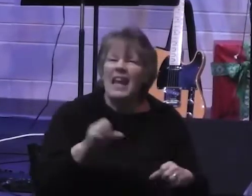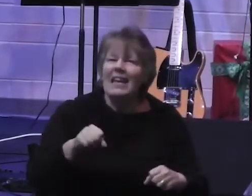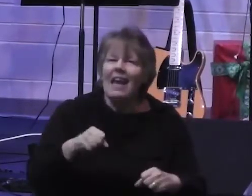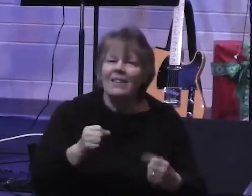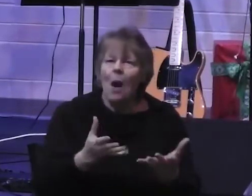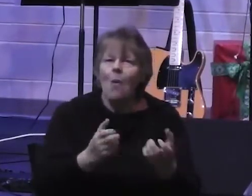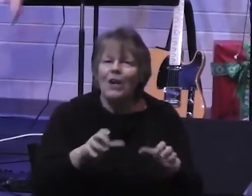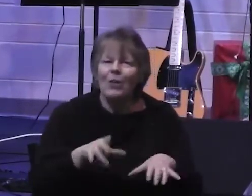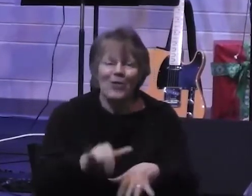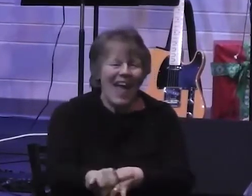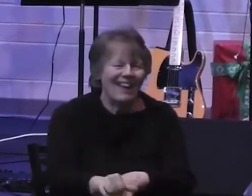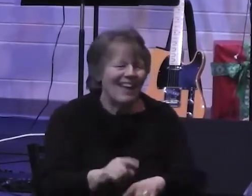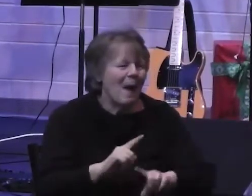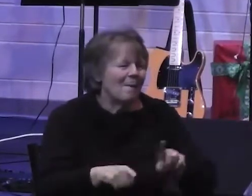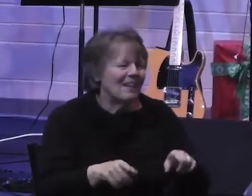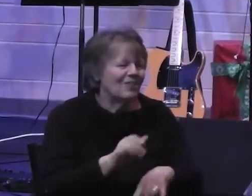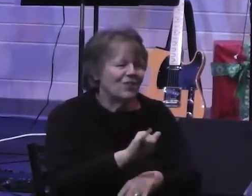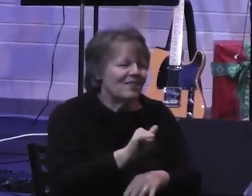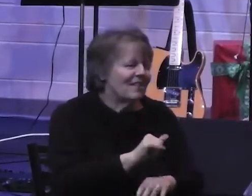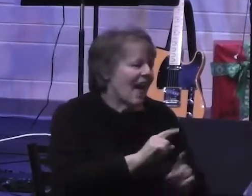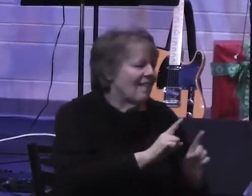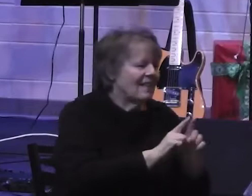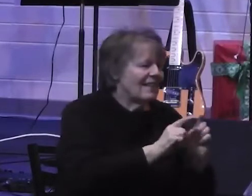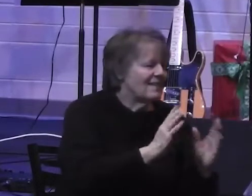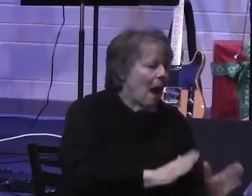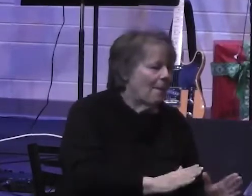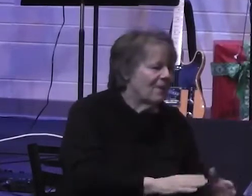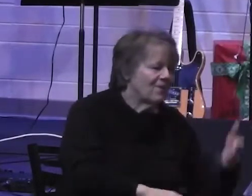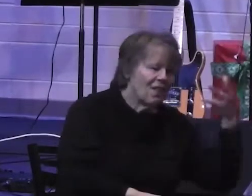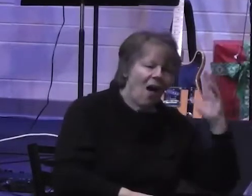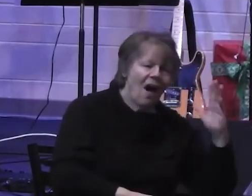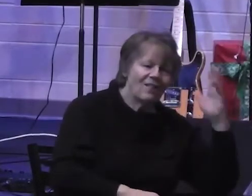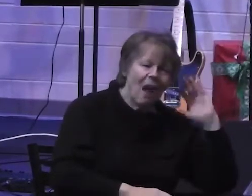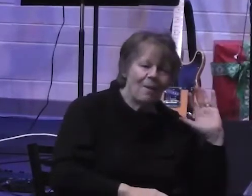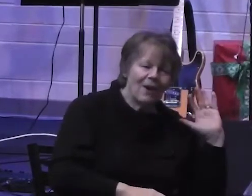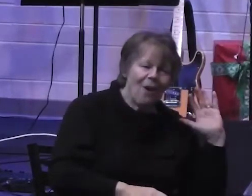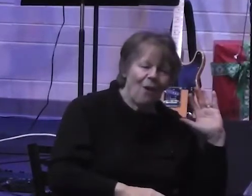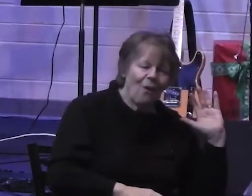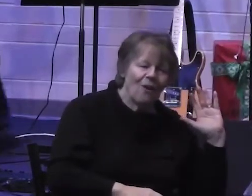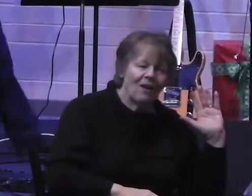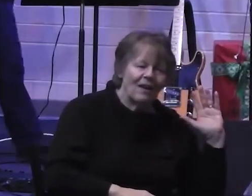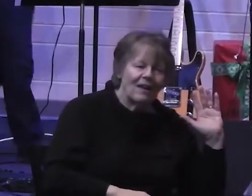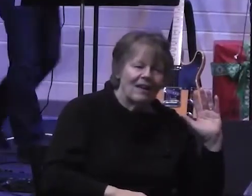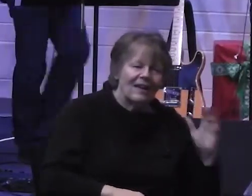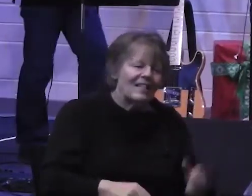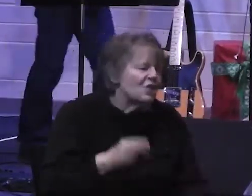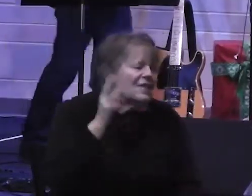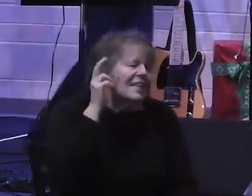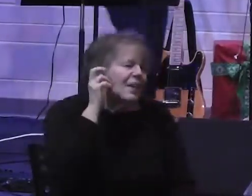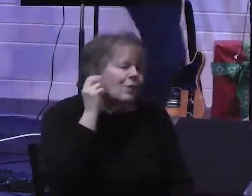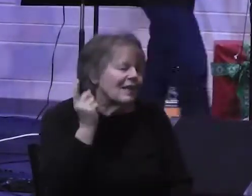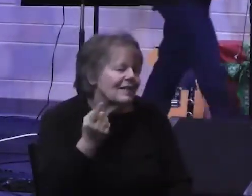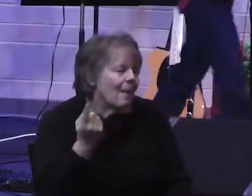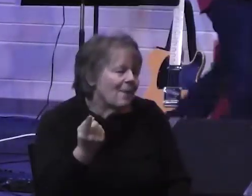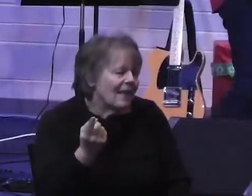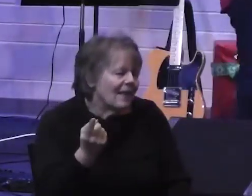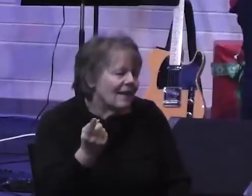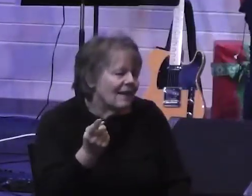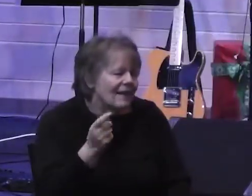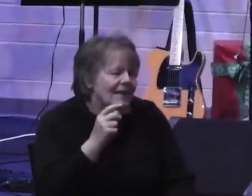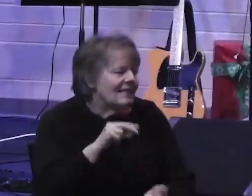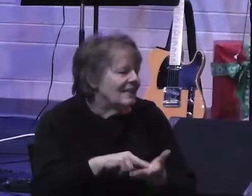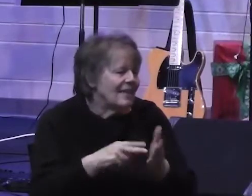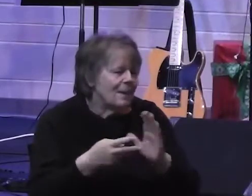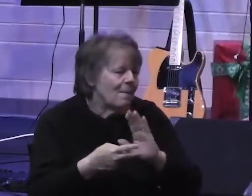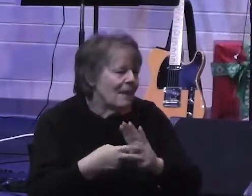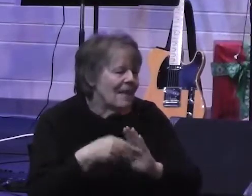that. But like the disciples of old and like we just see around us, just hearing something doesn't mean it's